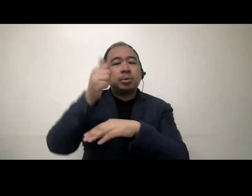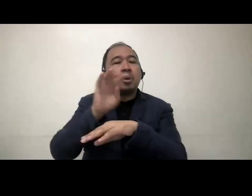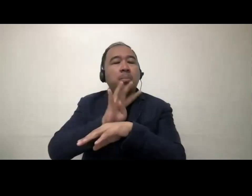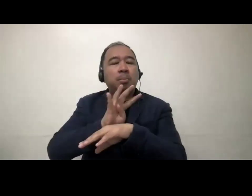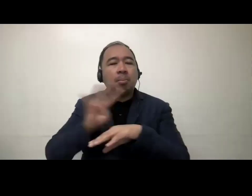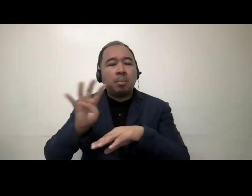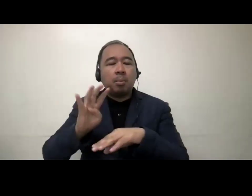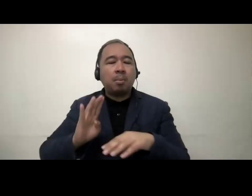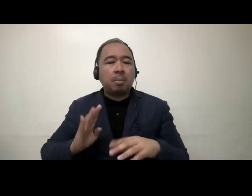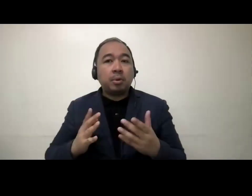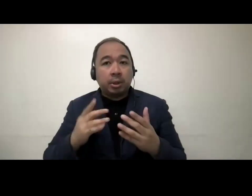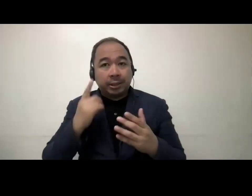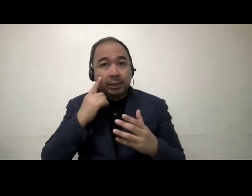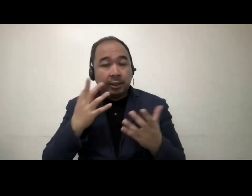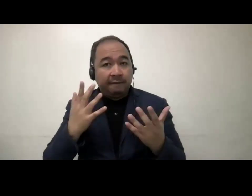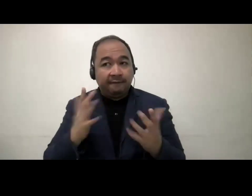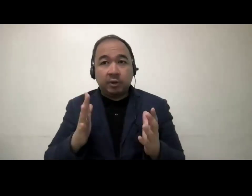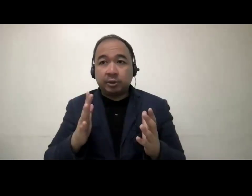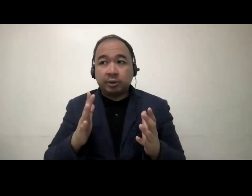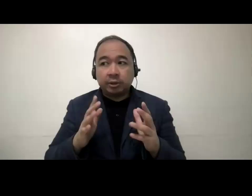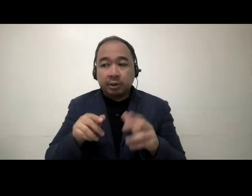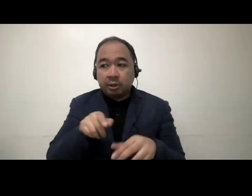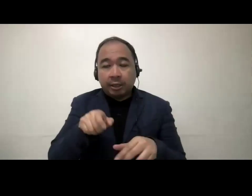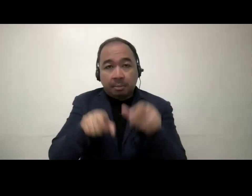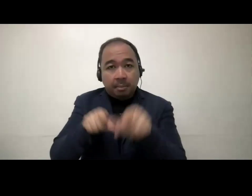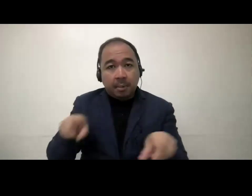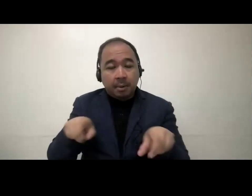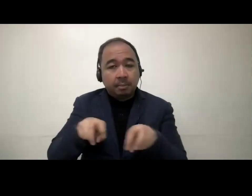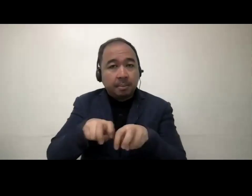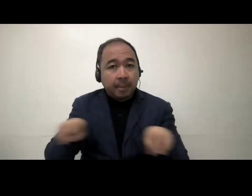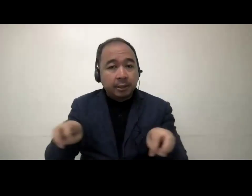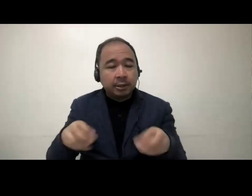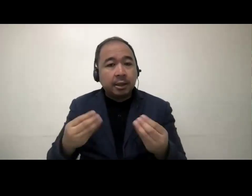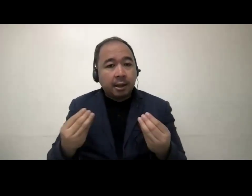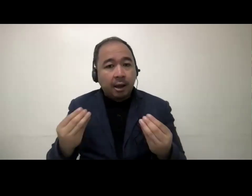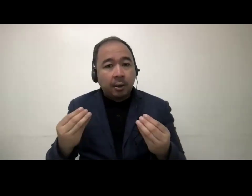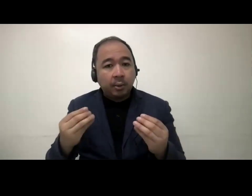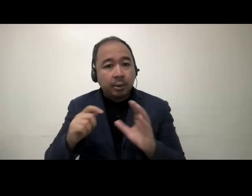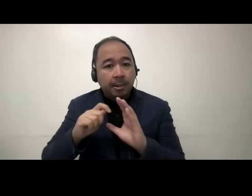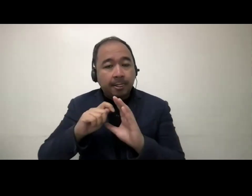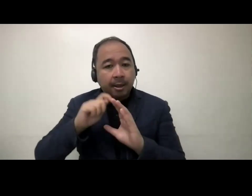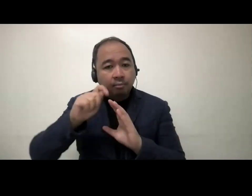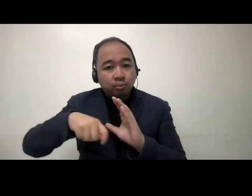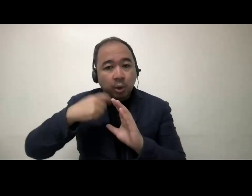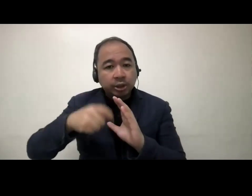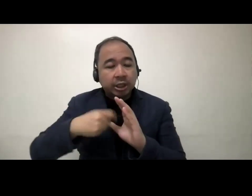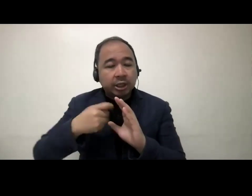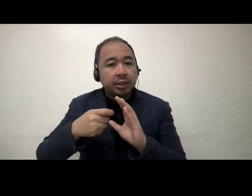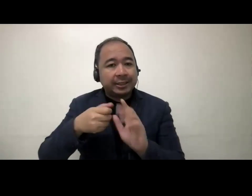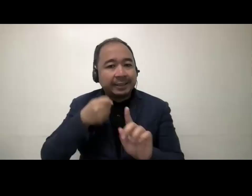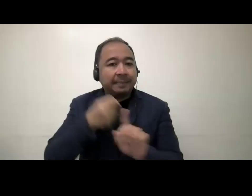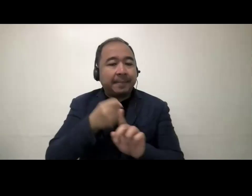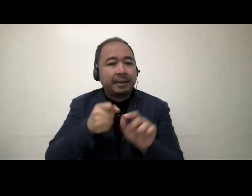we heard this from all our panelists about, how project affected people have, feel